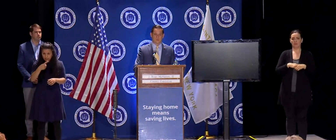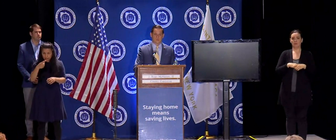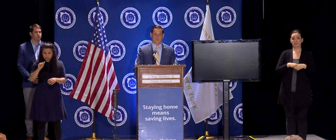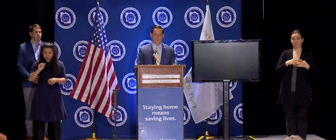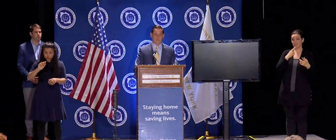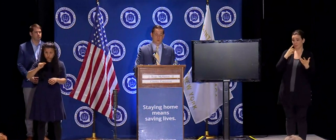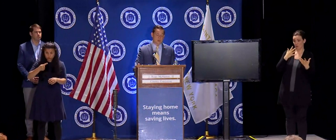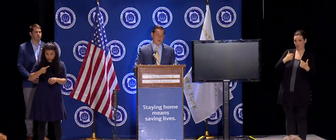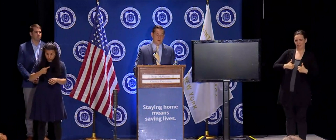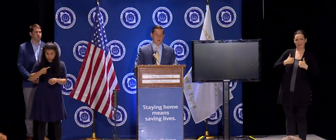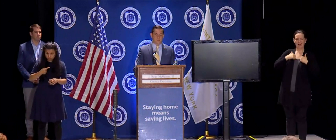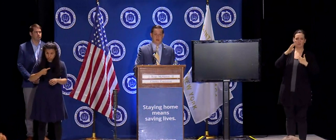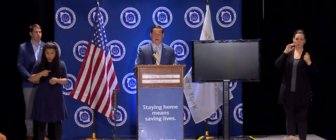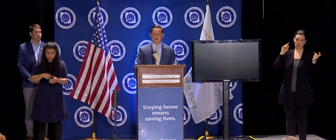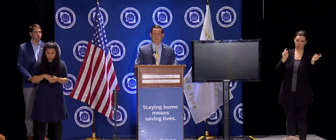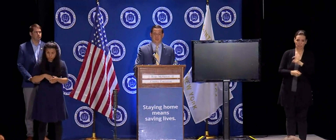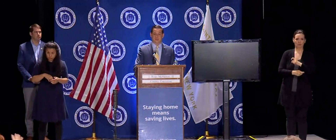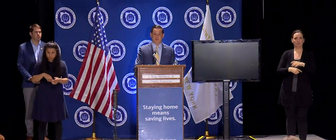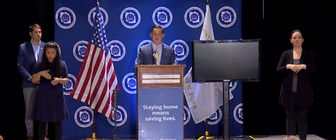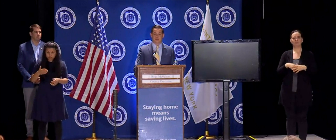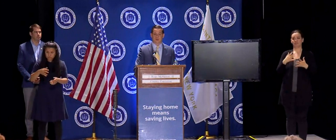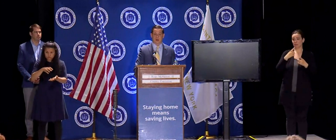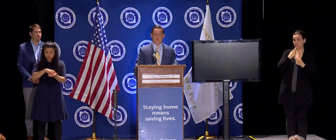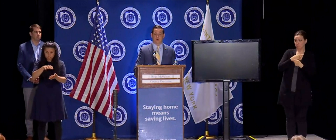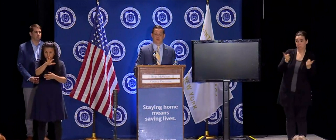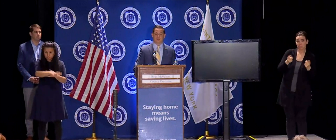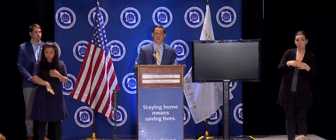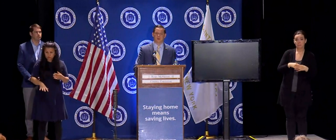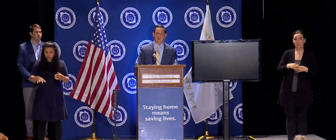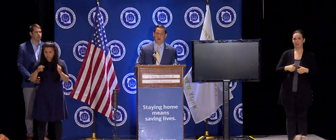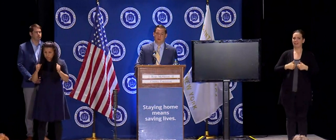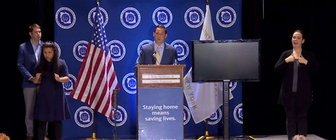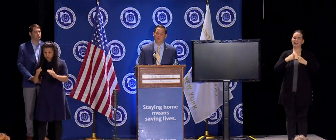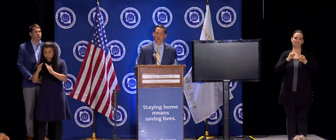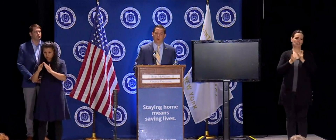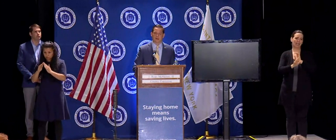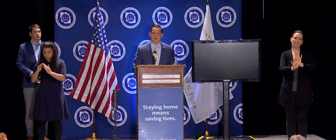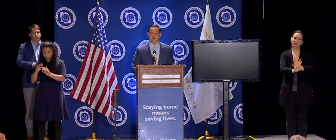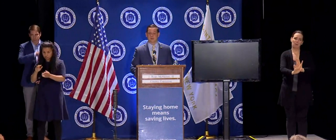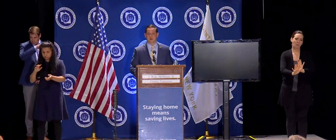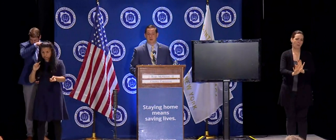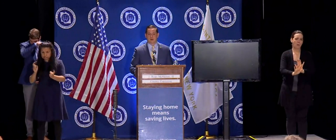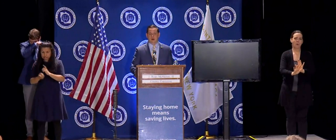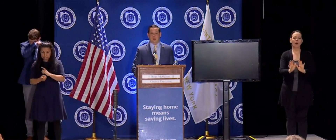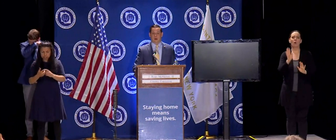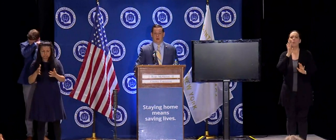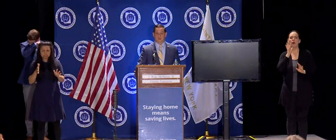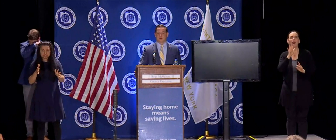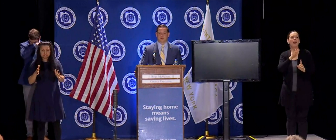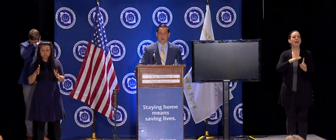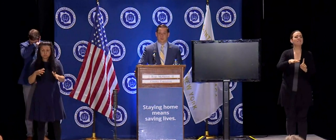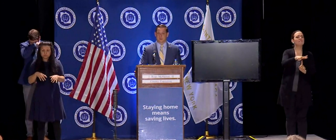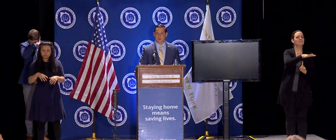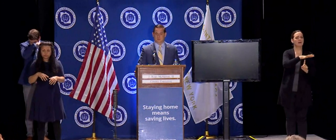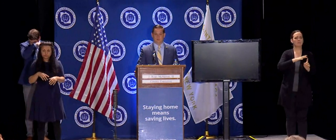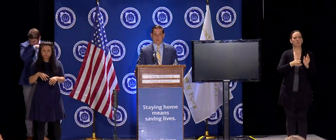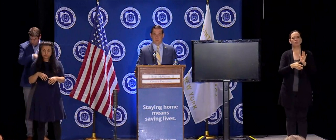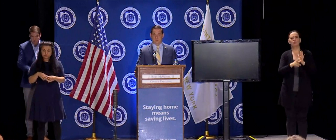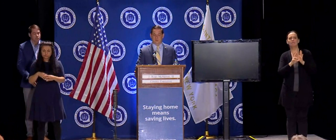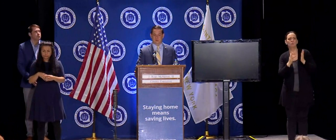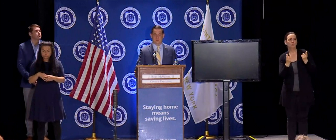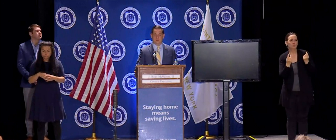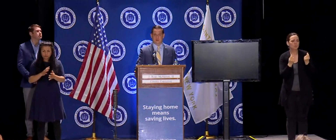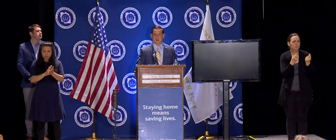change? They're not going to change. The issues that were addressed through the environmental review process are still addressed.